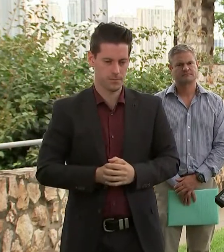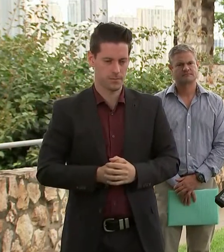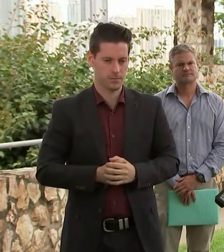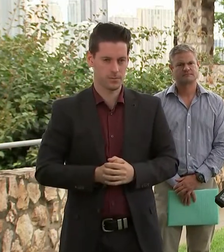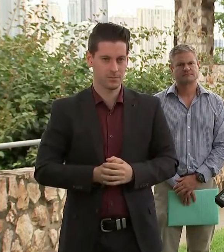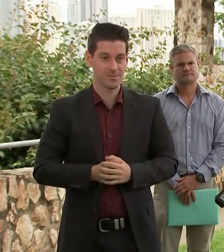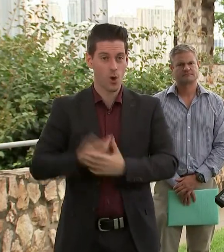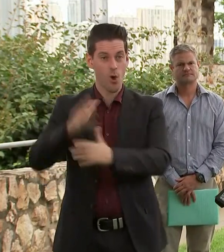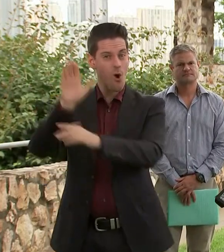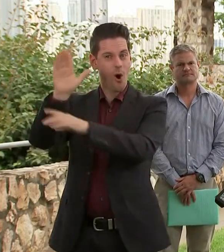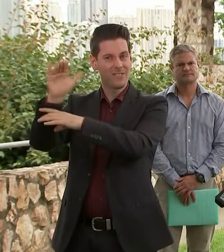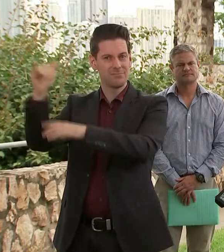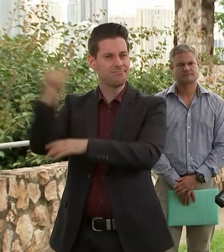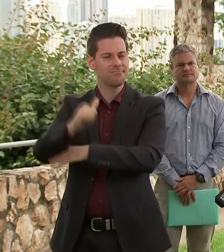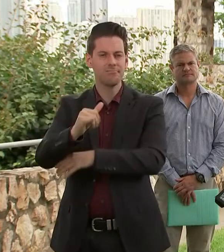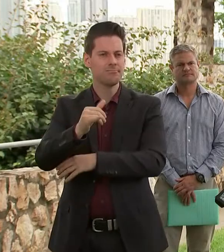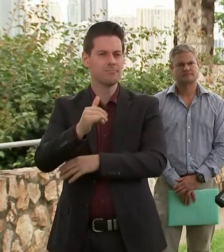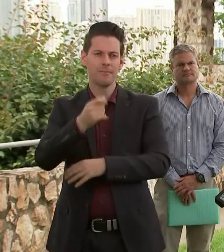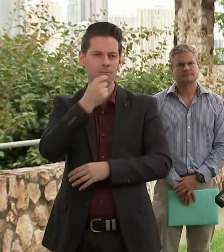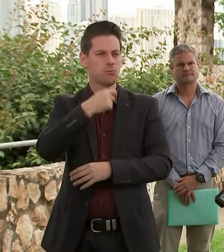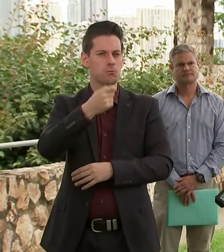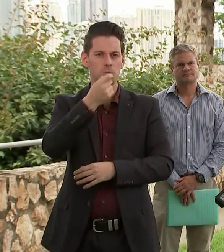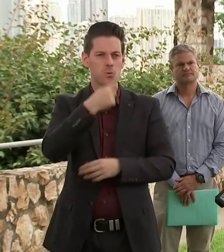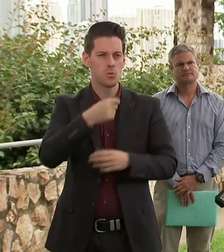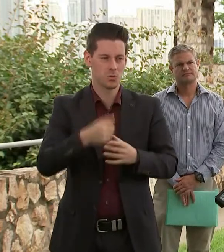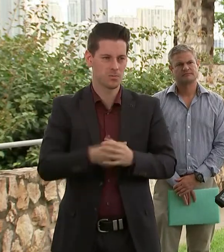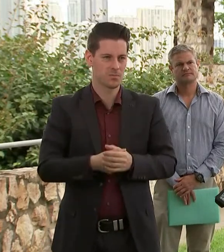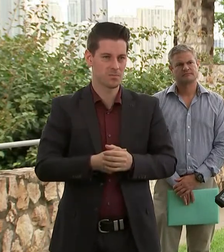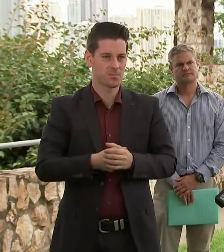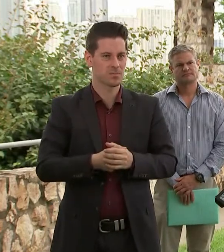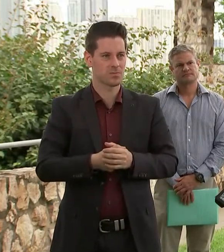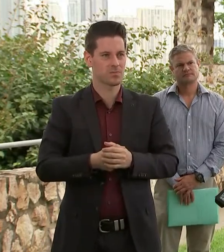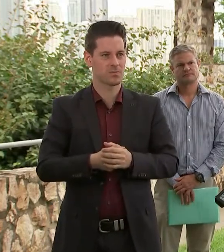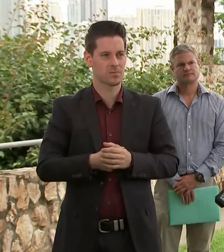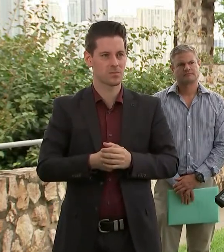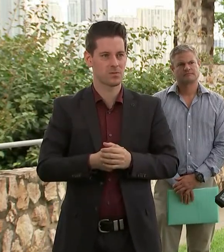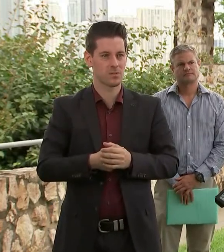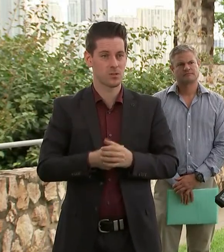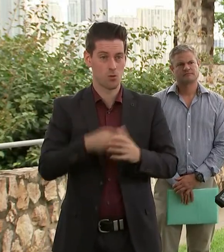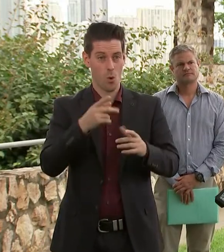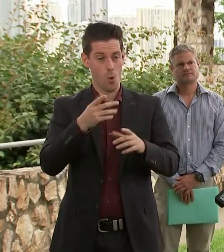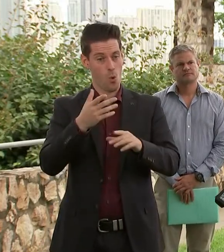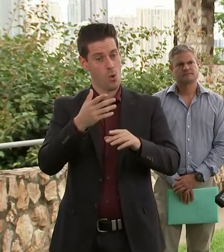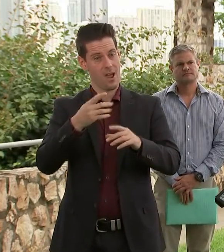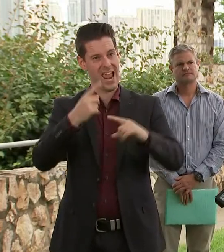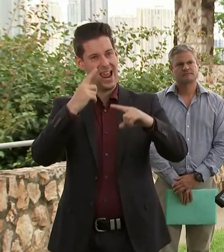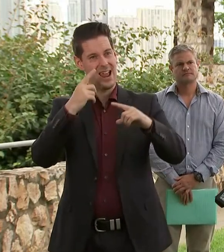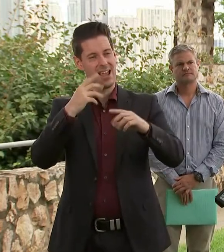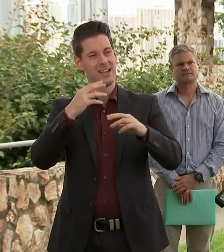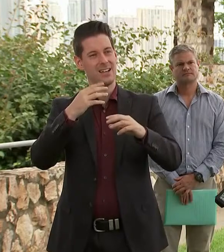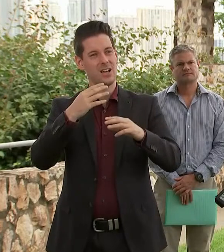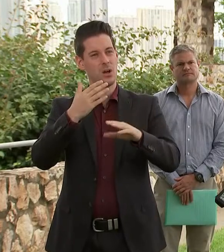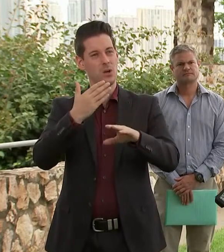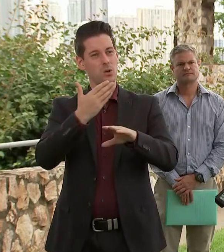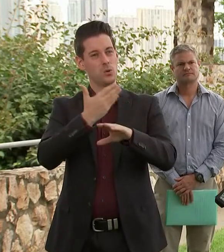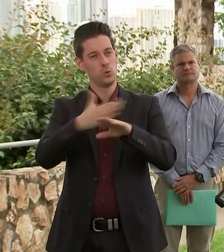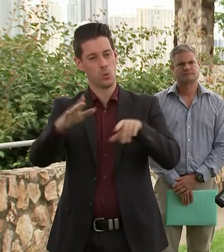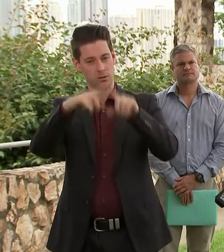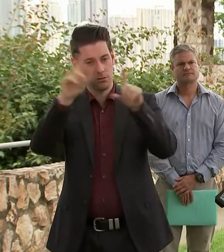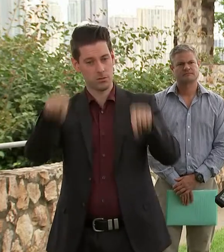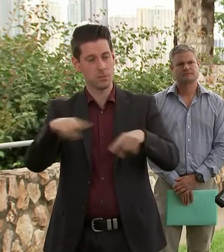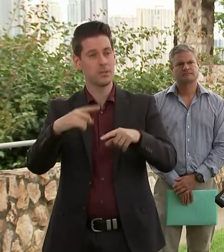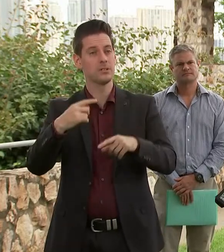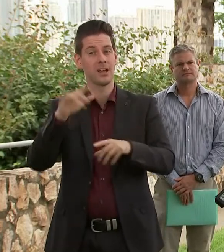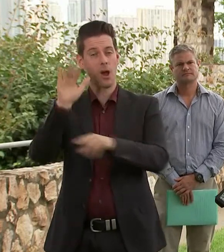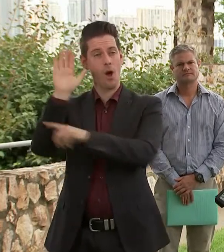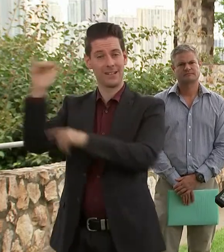many international flights, and I'll give you an example of that. The first international flight under the new system is not until tomorrow at